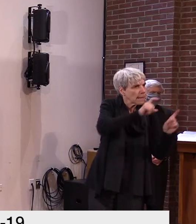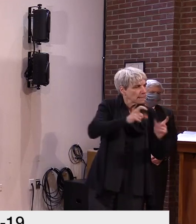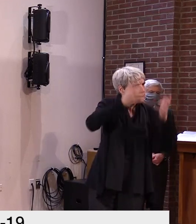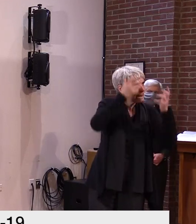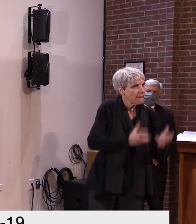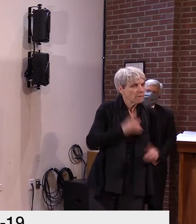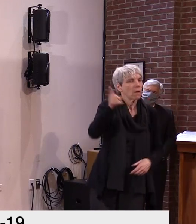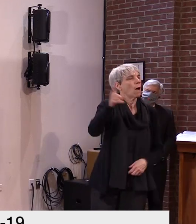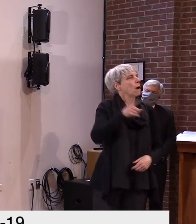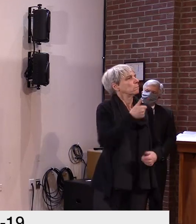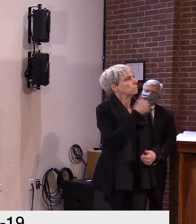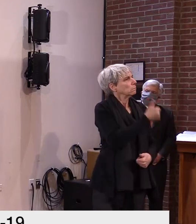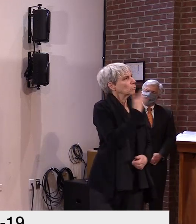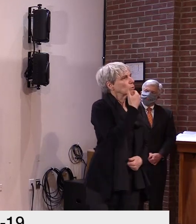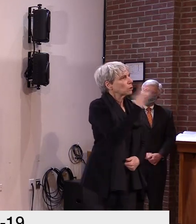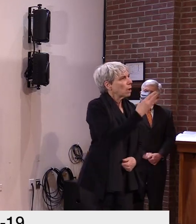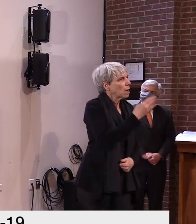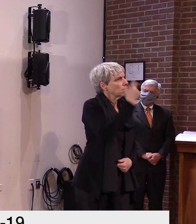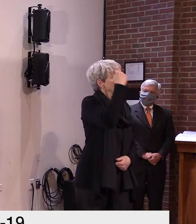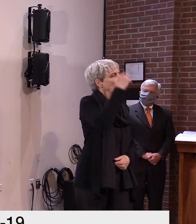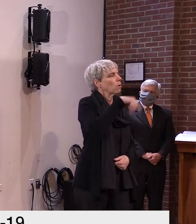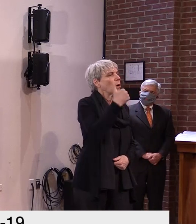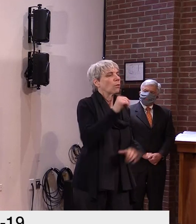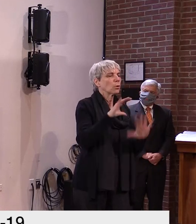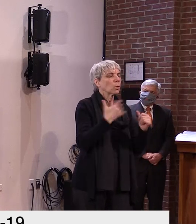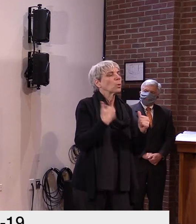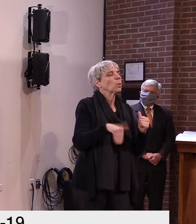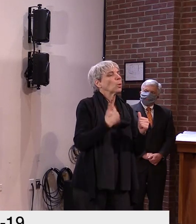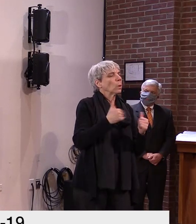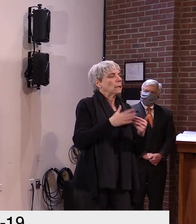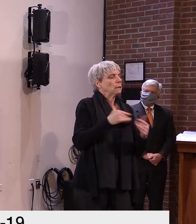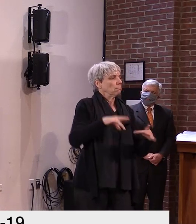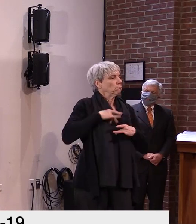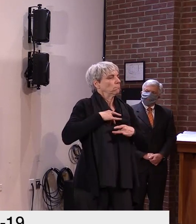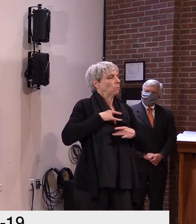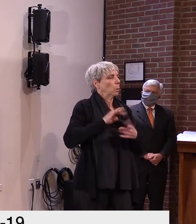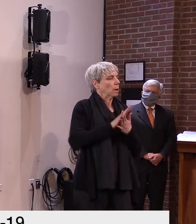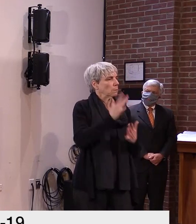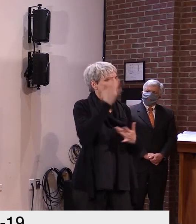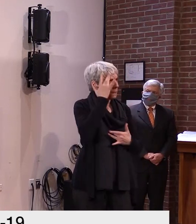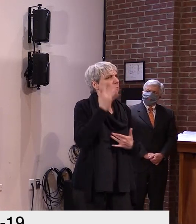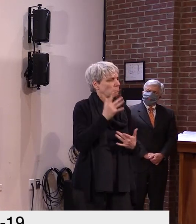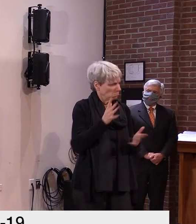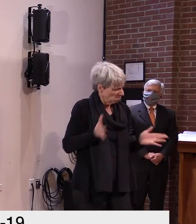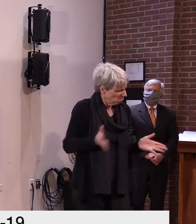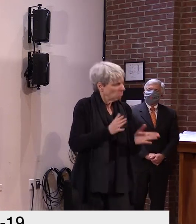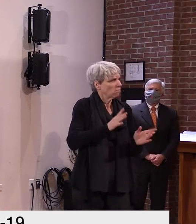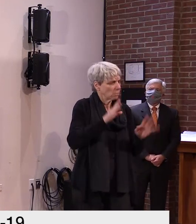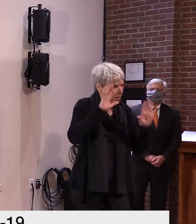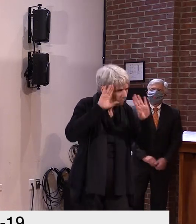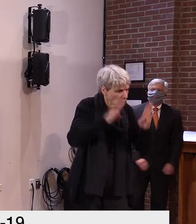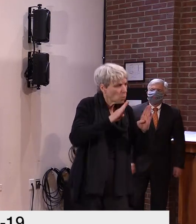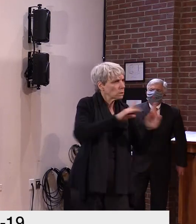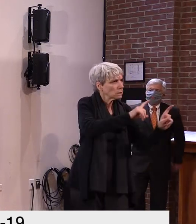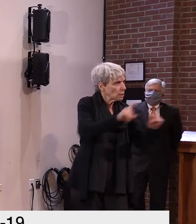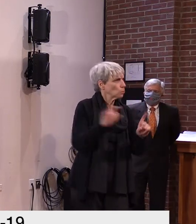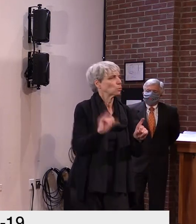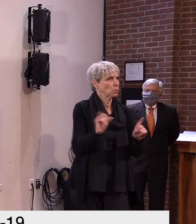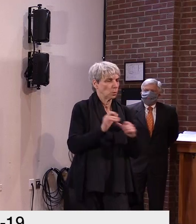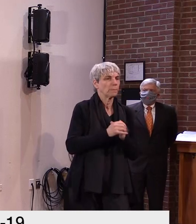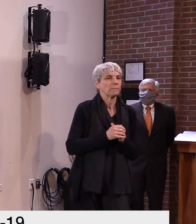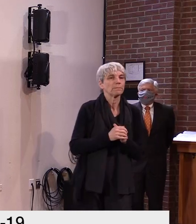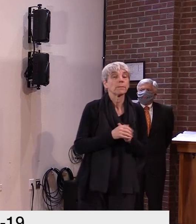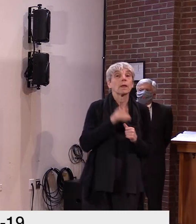periodically. But she also shared some of her own thoughts with us about other areas of the country that are